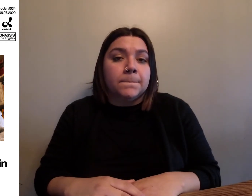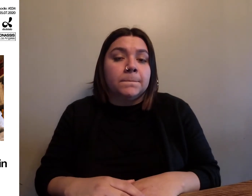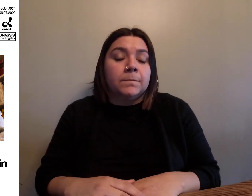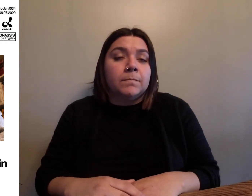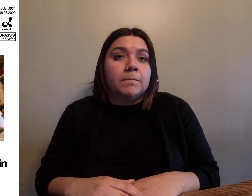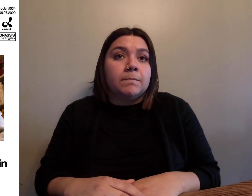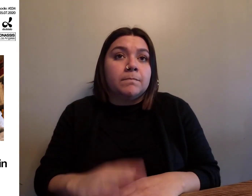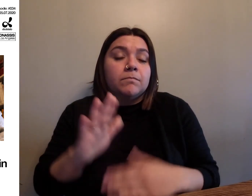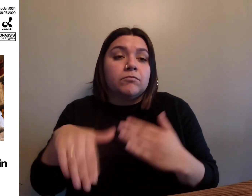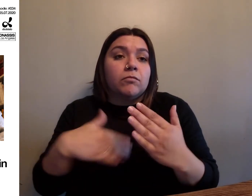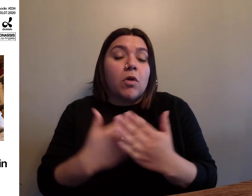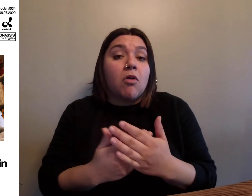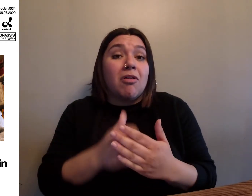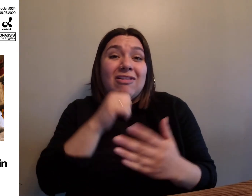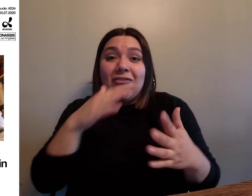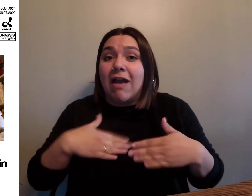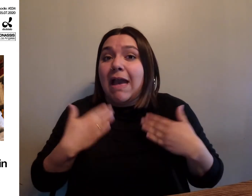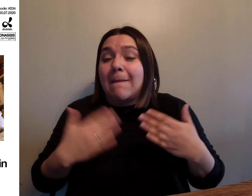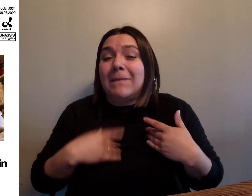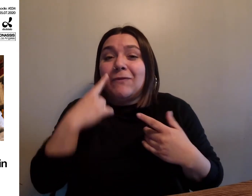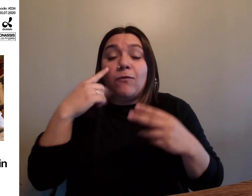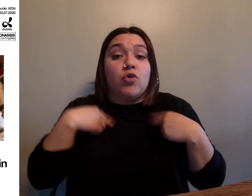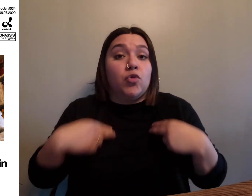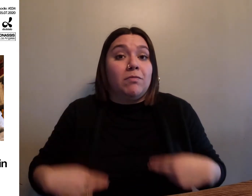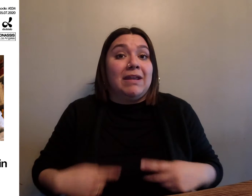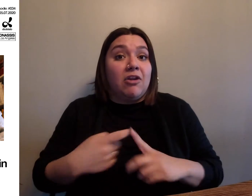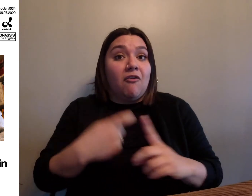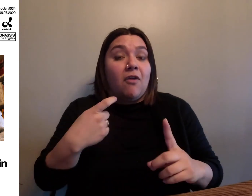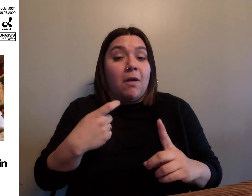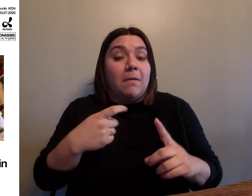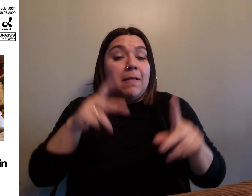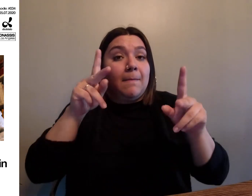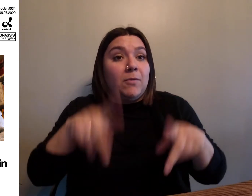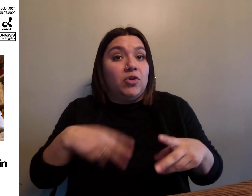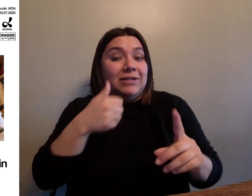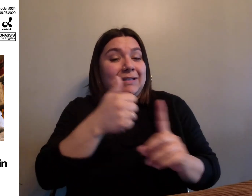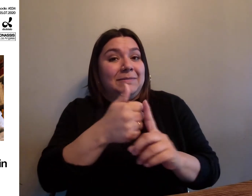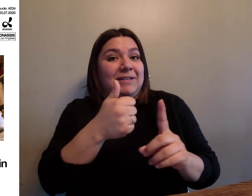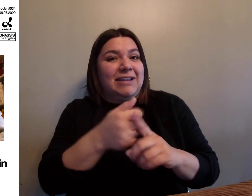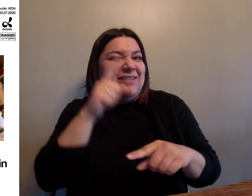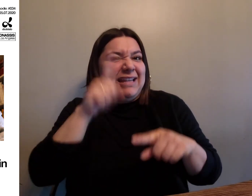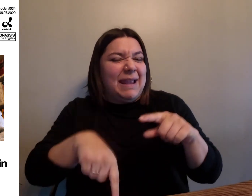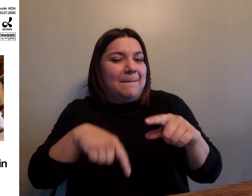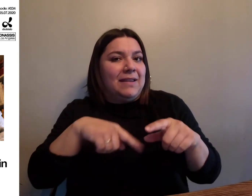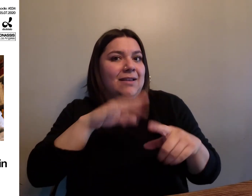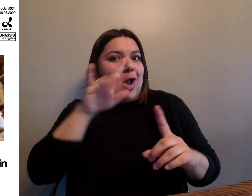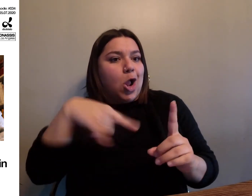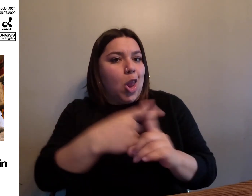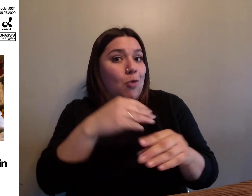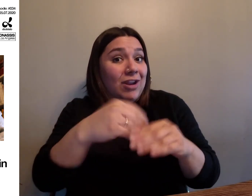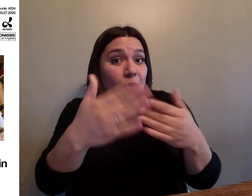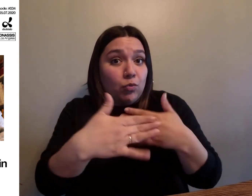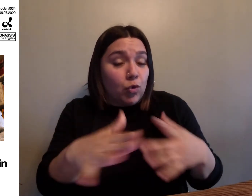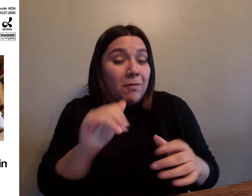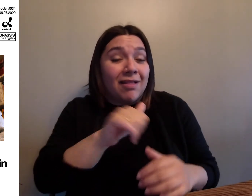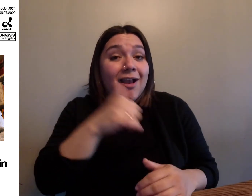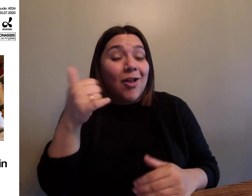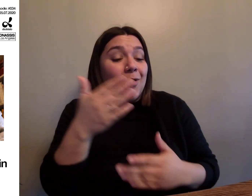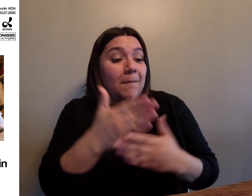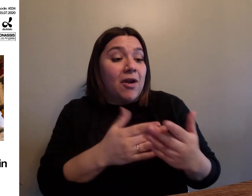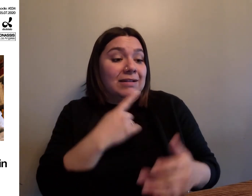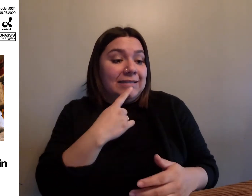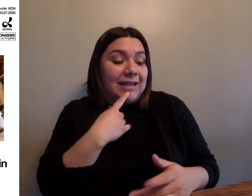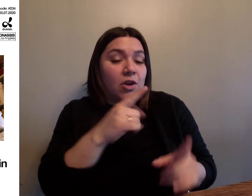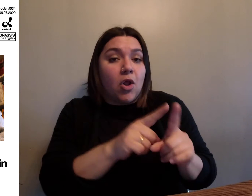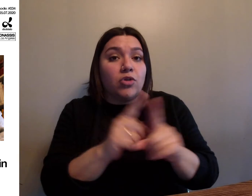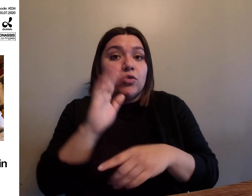all the unhappiness of humanity comes from the fact that they cannot somehow stay alone in a room. But on the other hand, he said